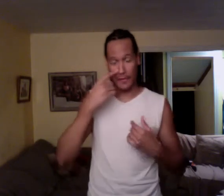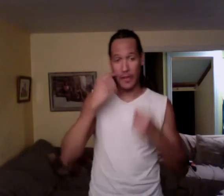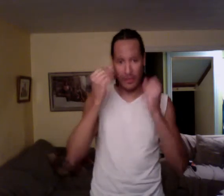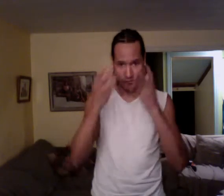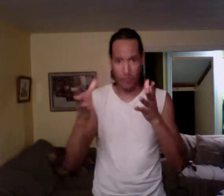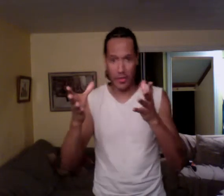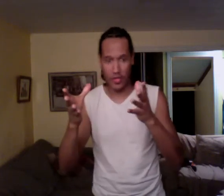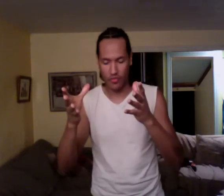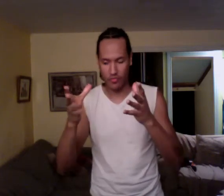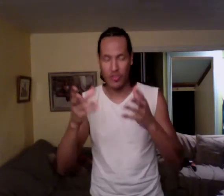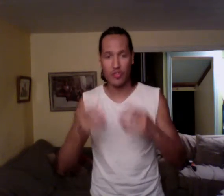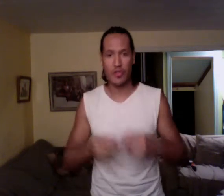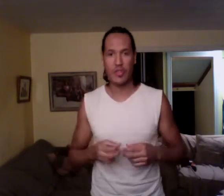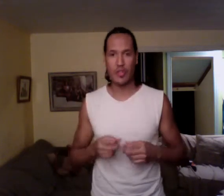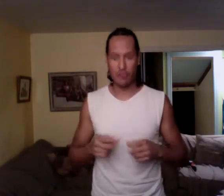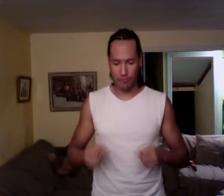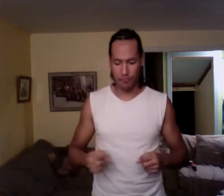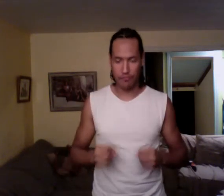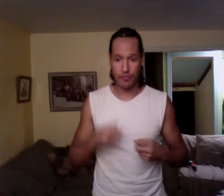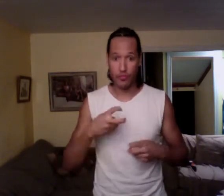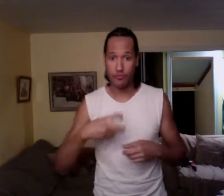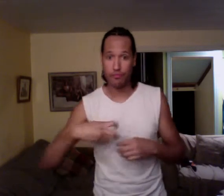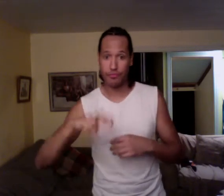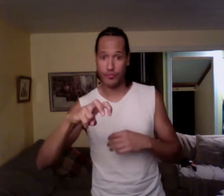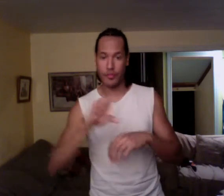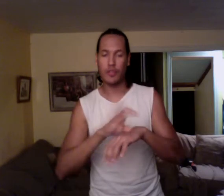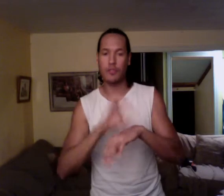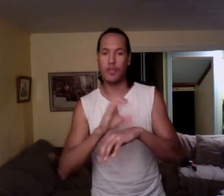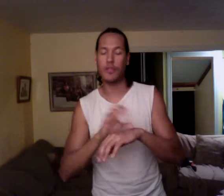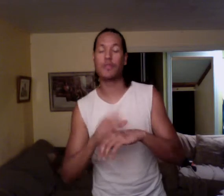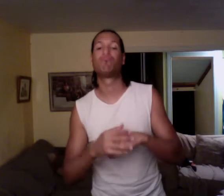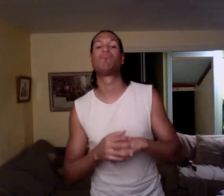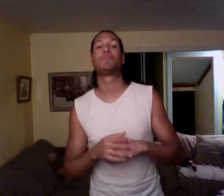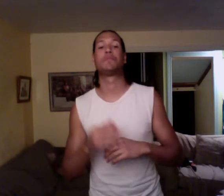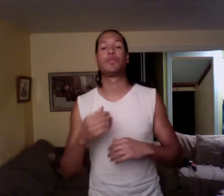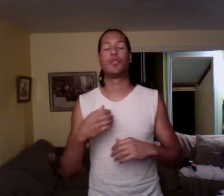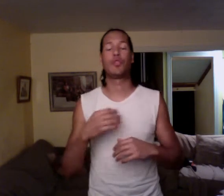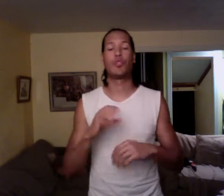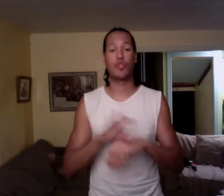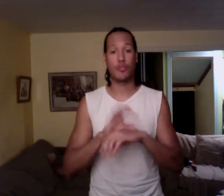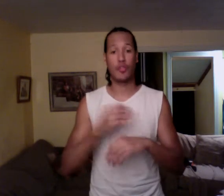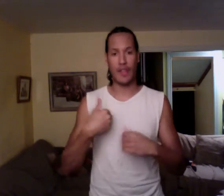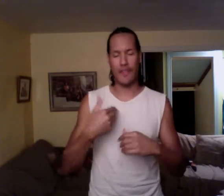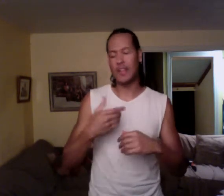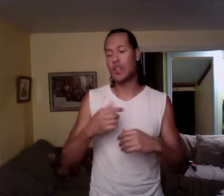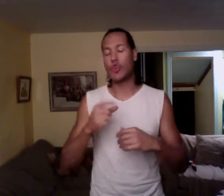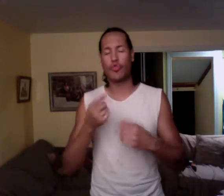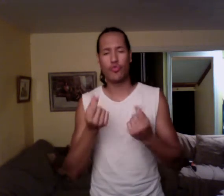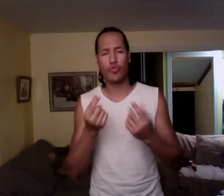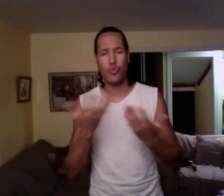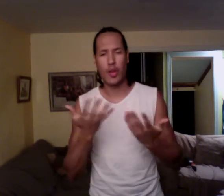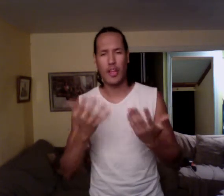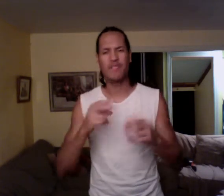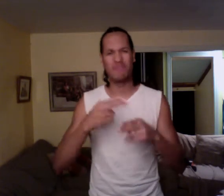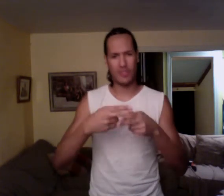input, is you then go through and do what's called a first edit. And what that